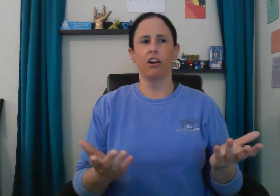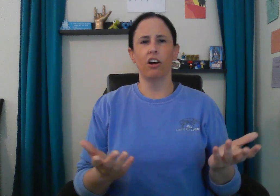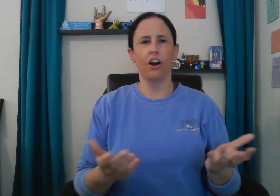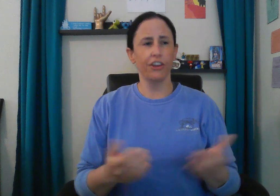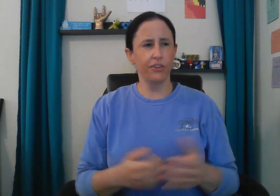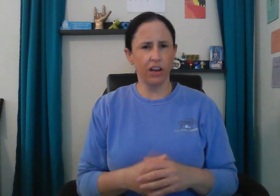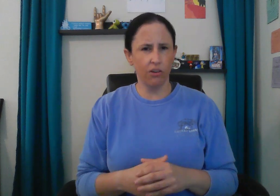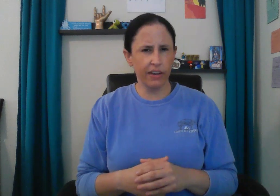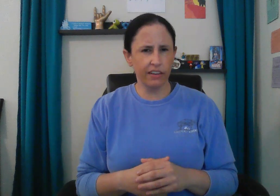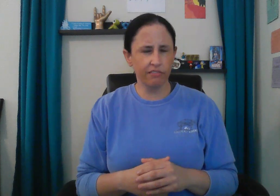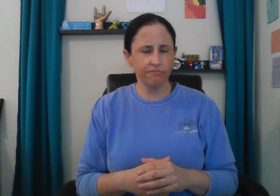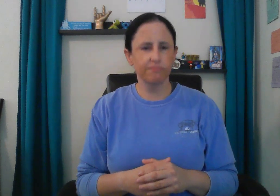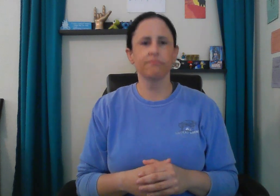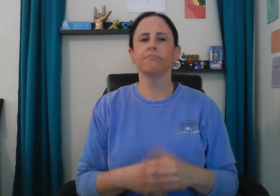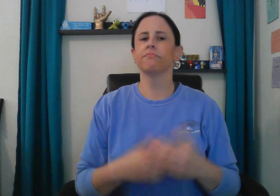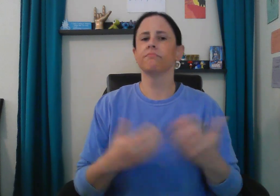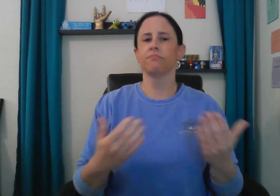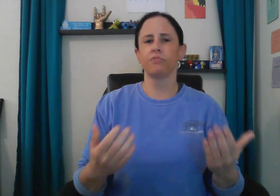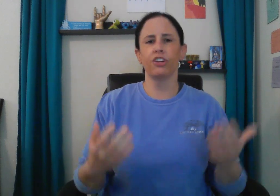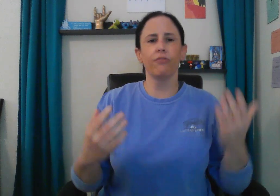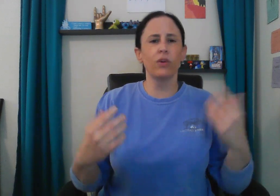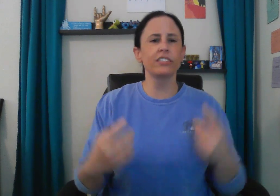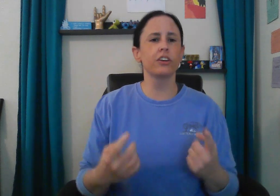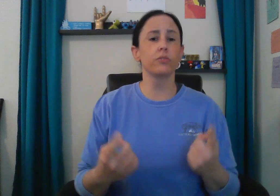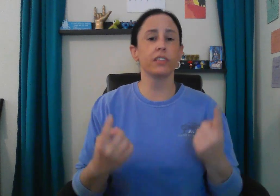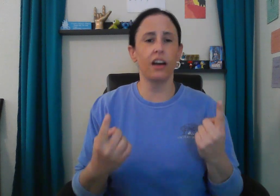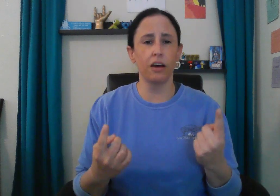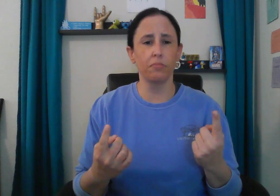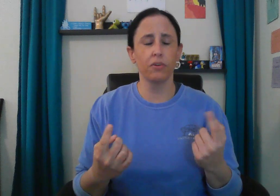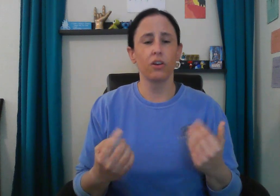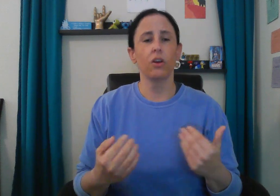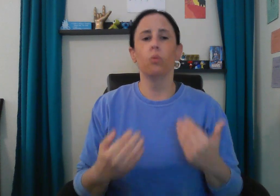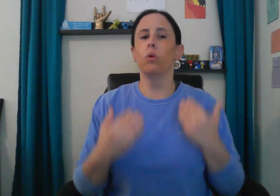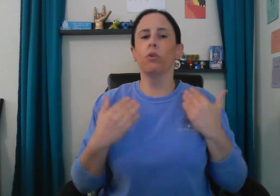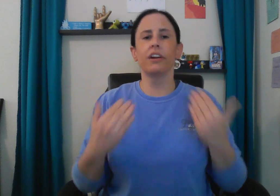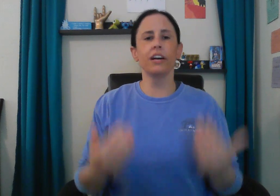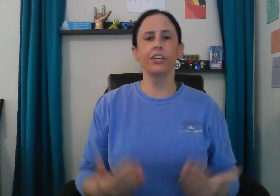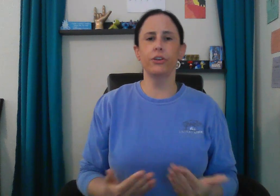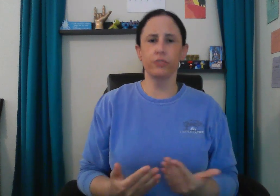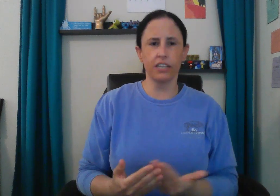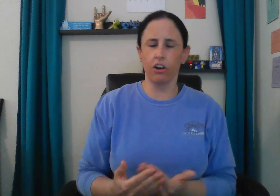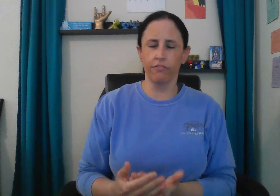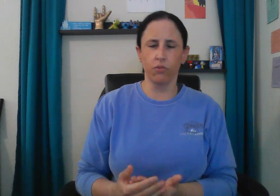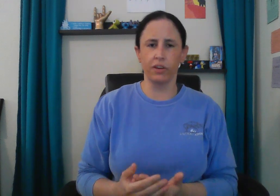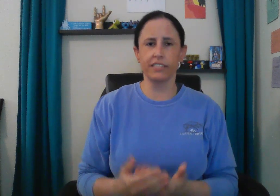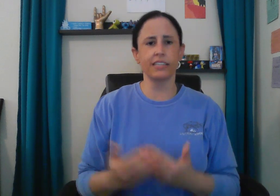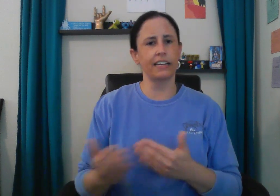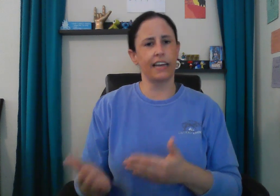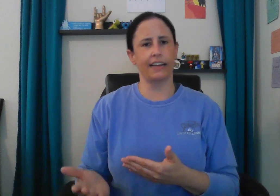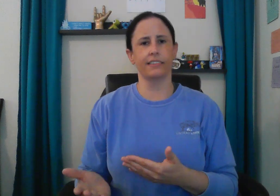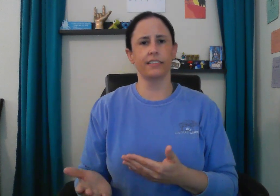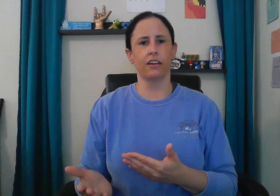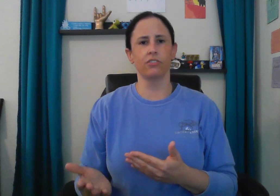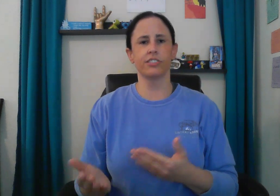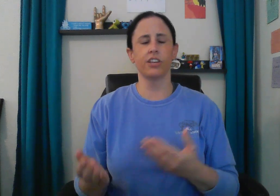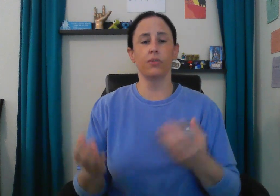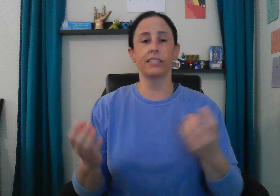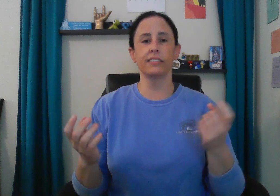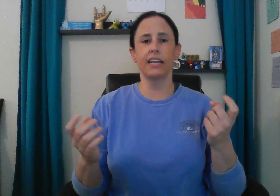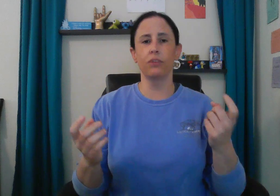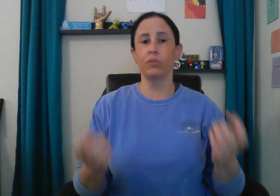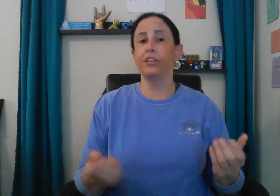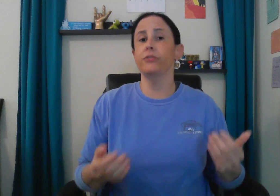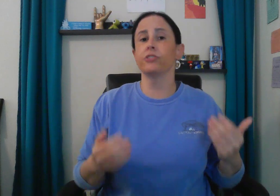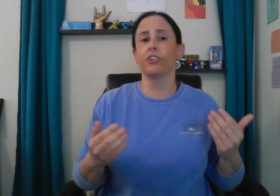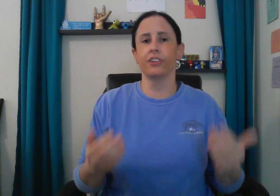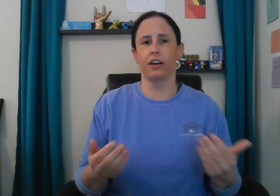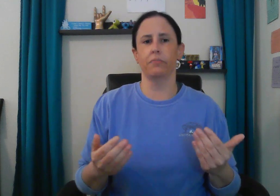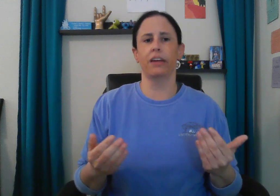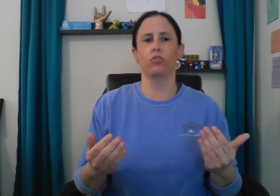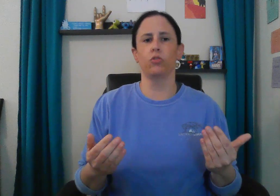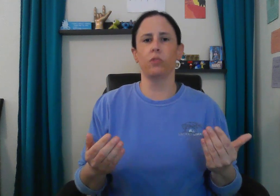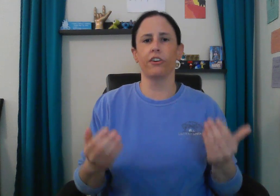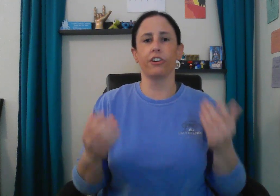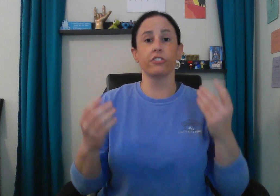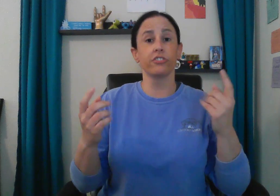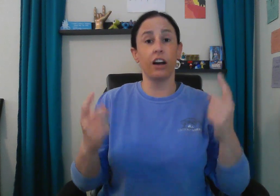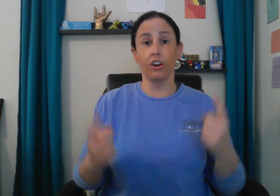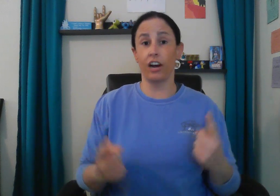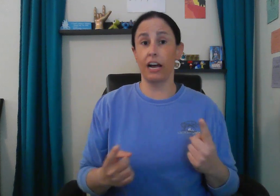Are you going? Your voice goes up. Well, we're not using our voice in ASL, so instead we use our non-manual markers. Our